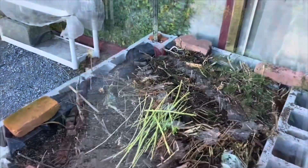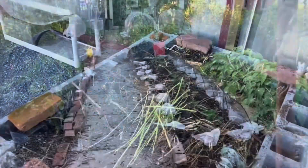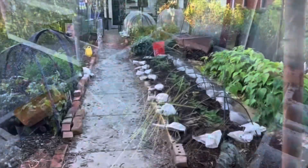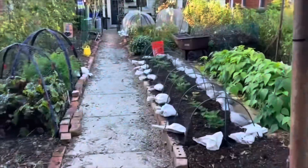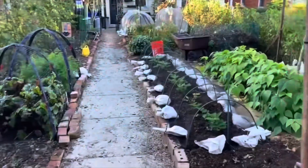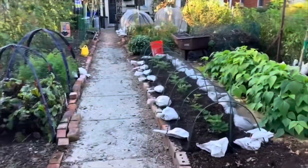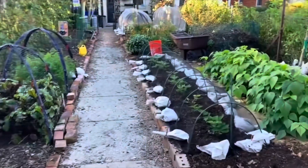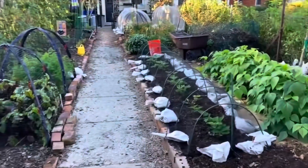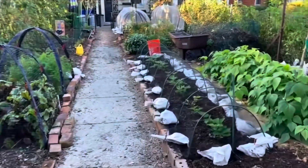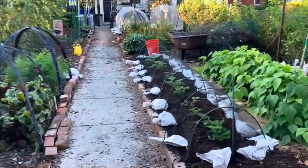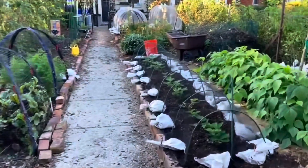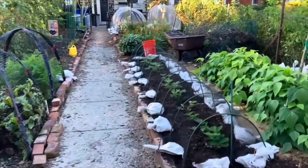Empty.